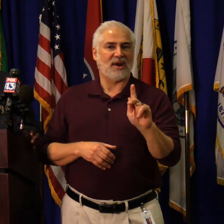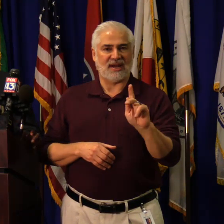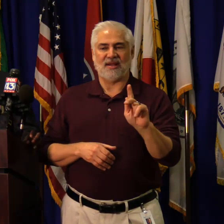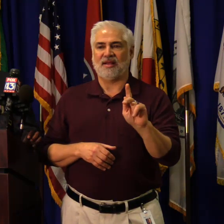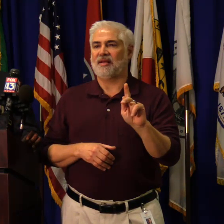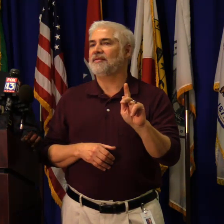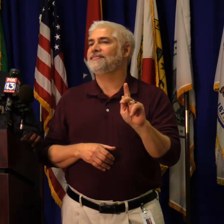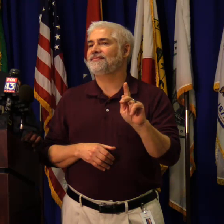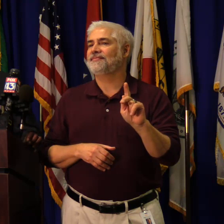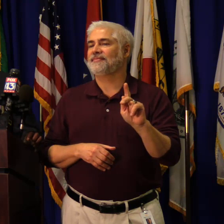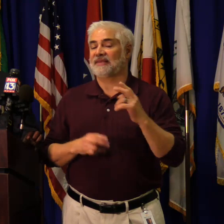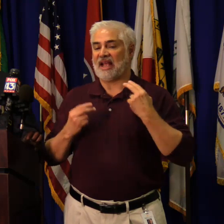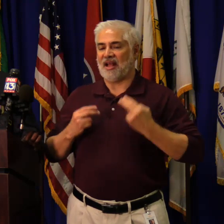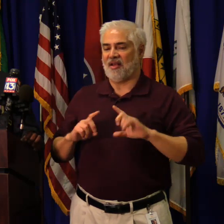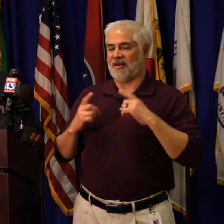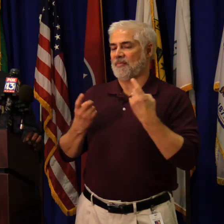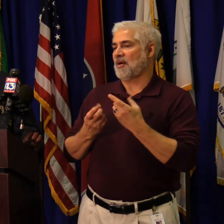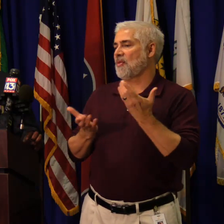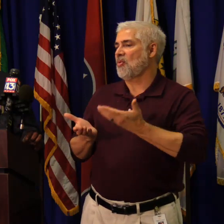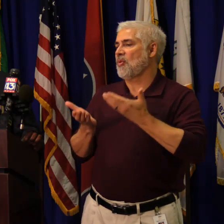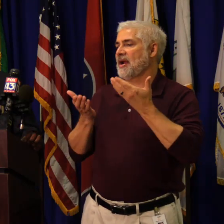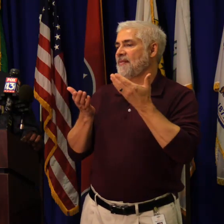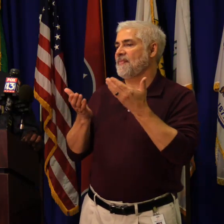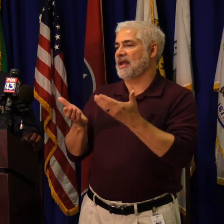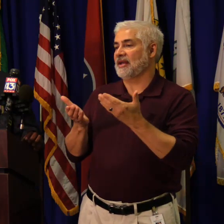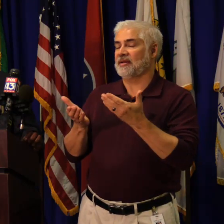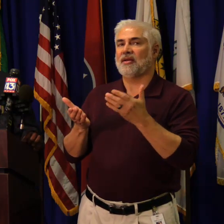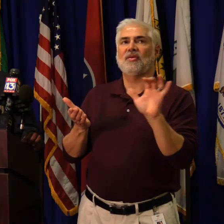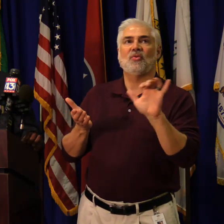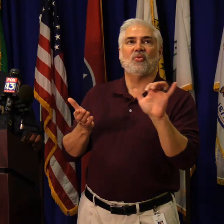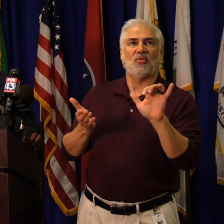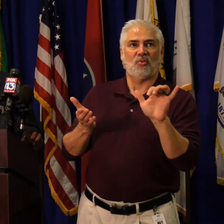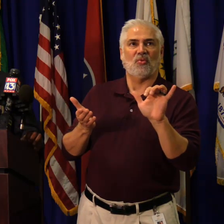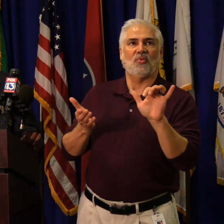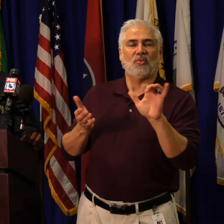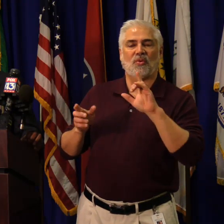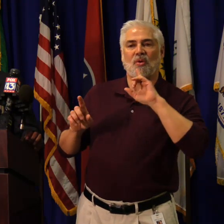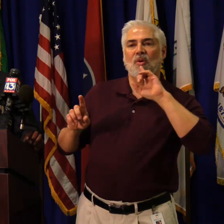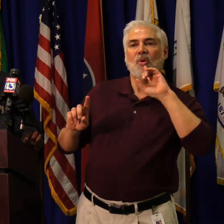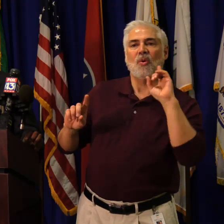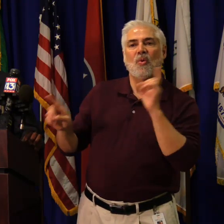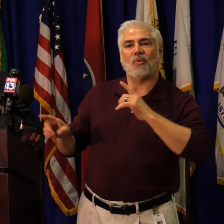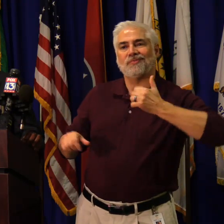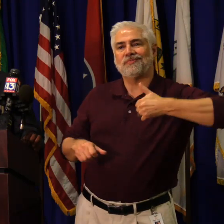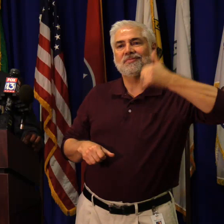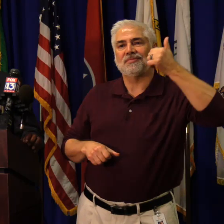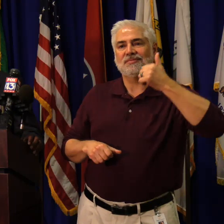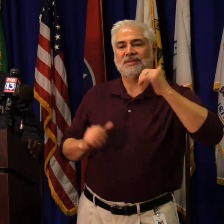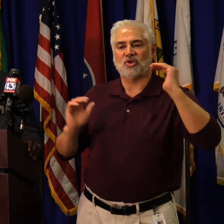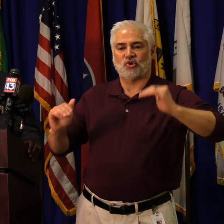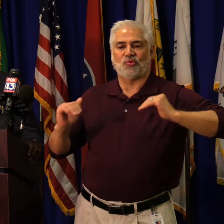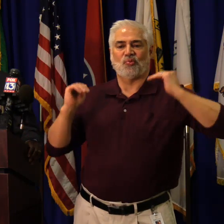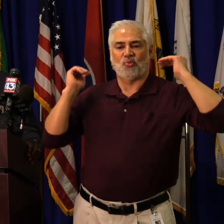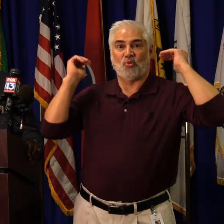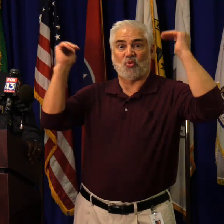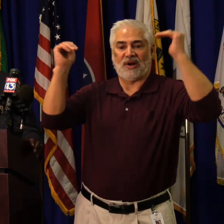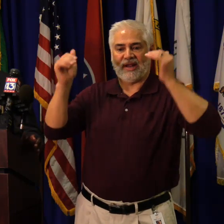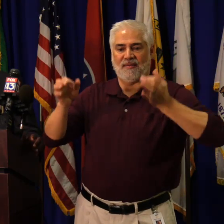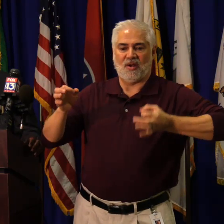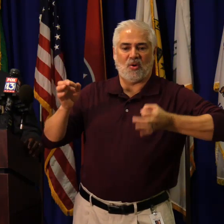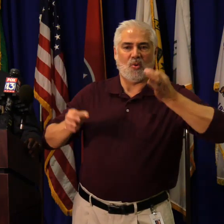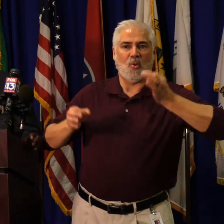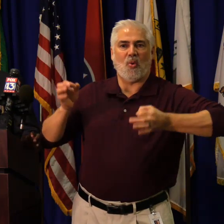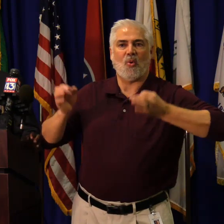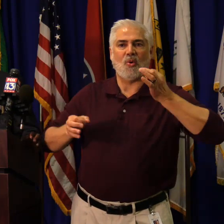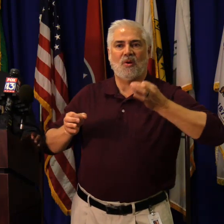a recommendation from the Health Department and also from an order from the Tennessee Supreme Court. They have